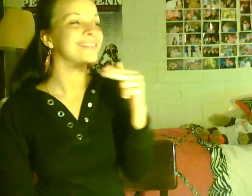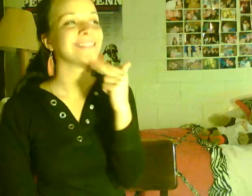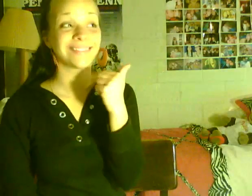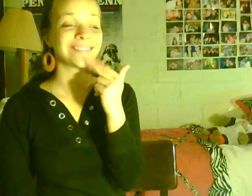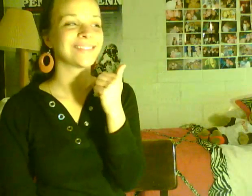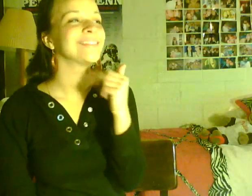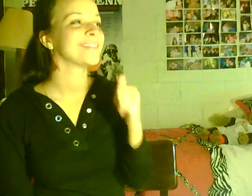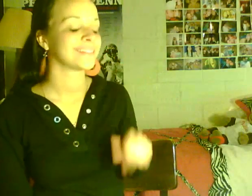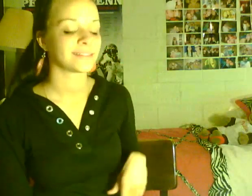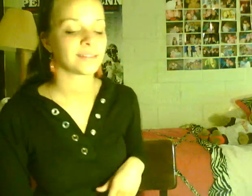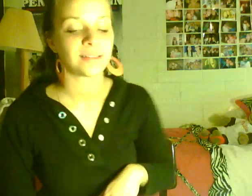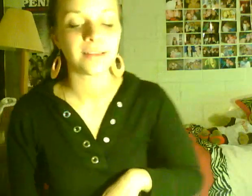So, it's going to be a bit. So,